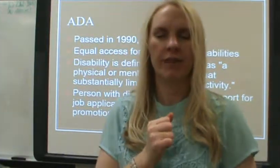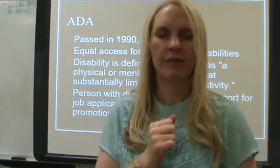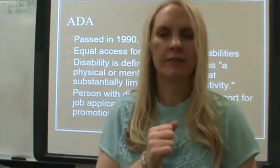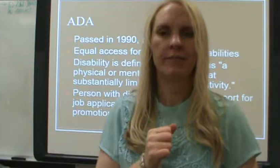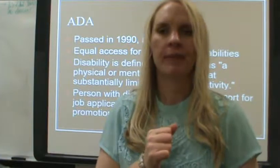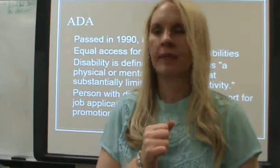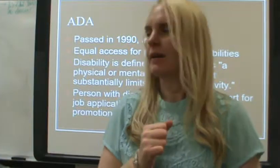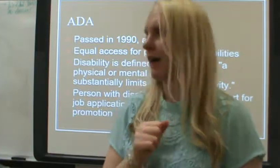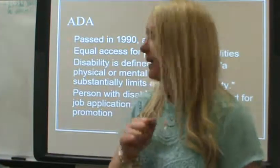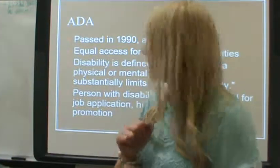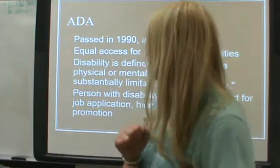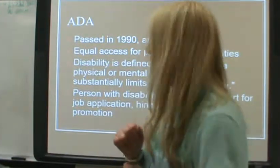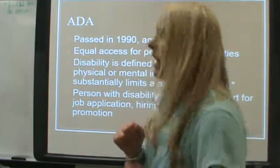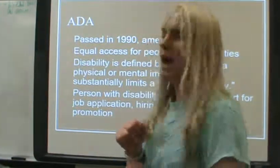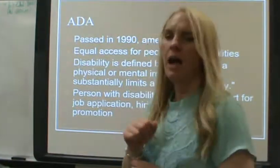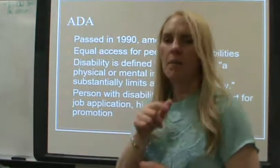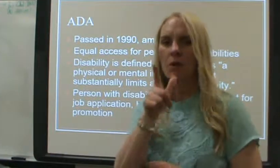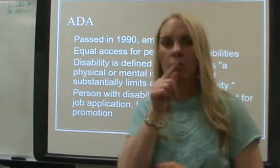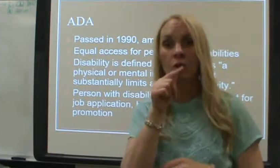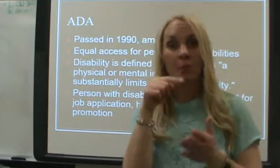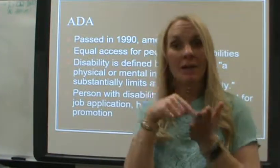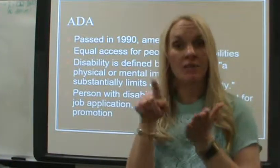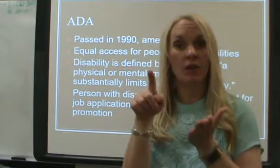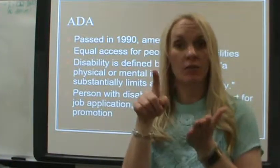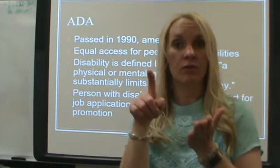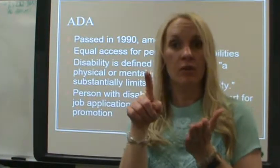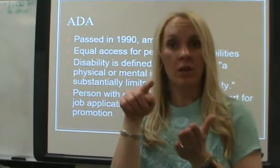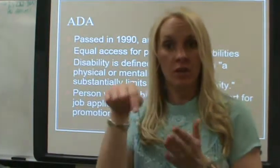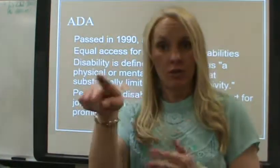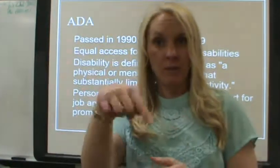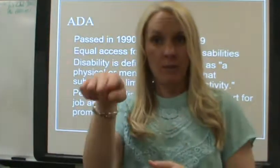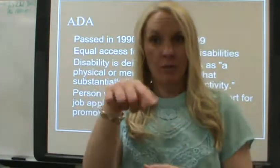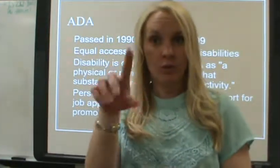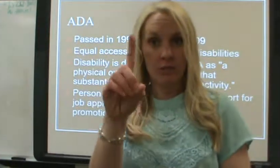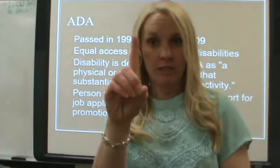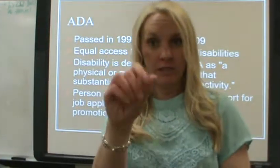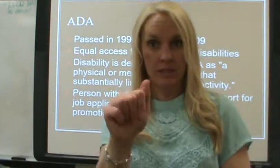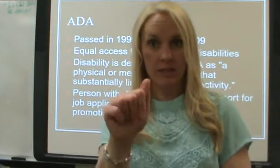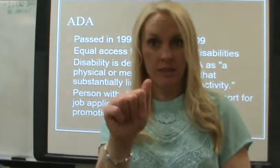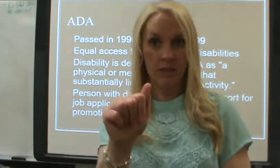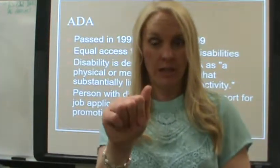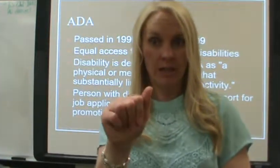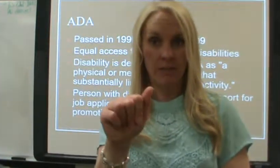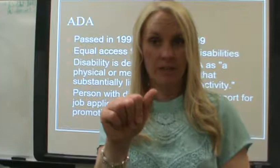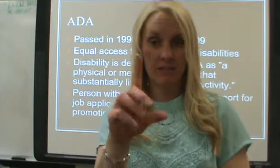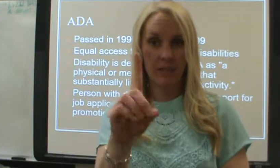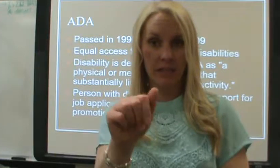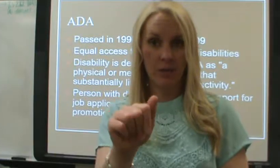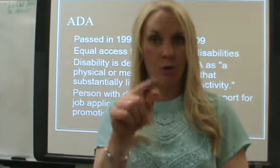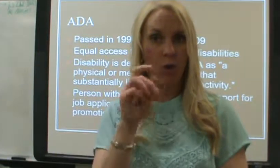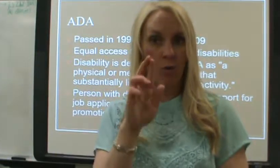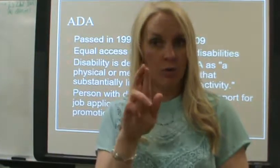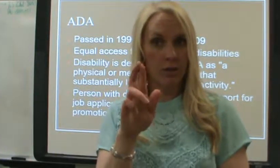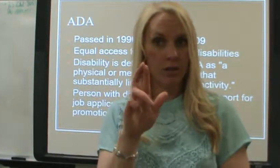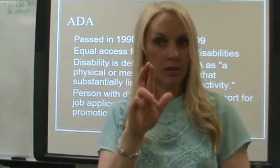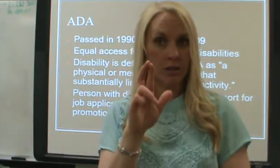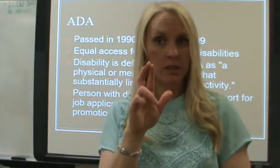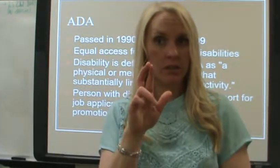things. All right. Who pays for those? Those people who are that claim disability,